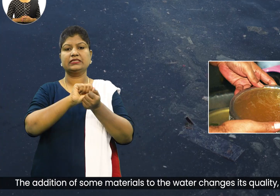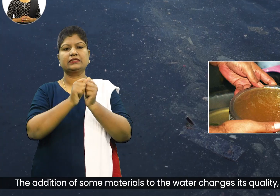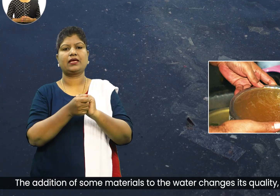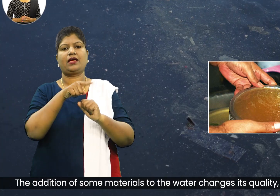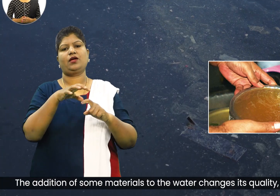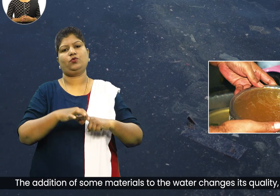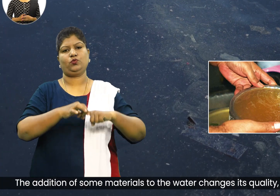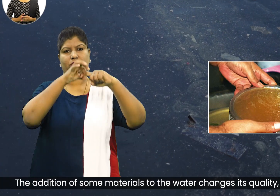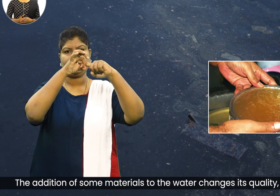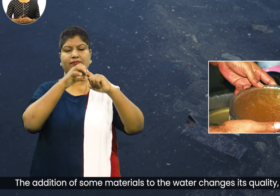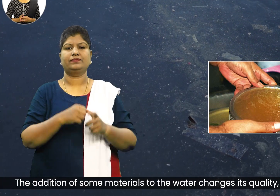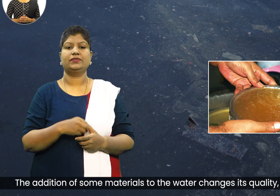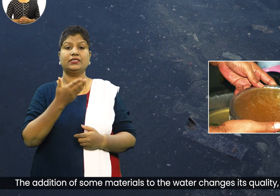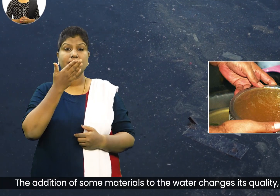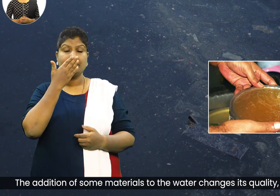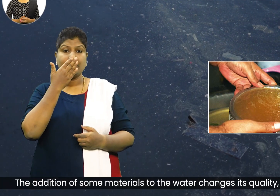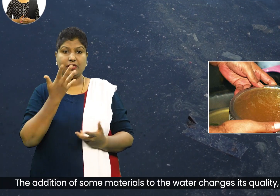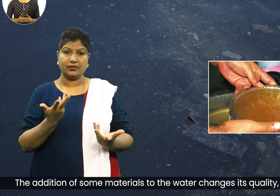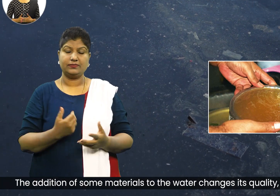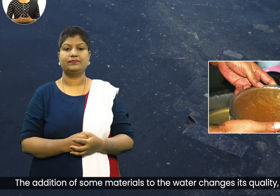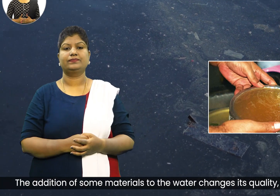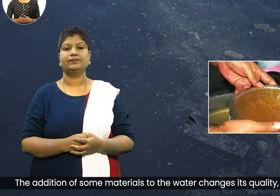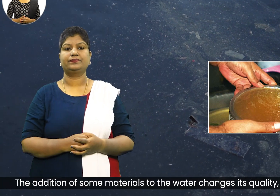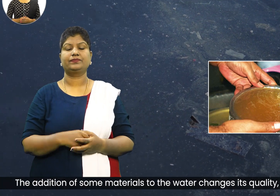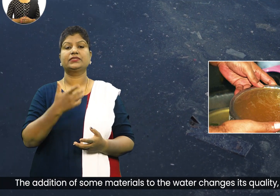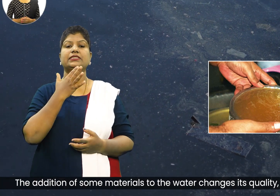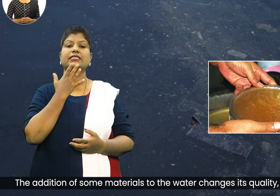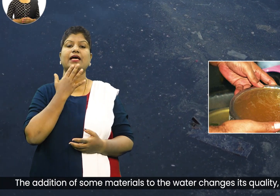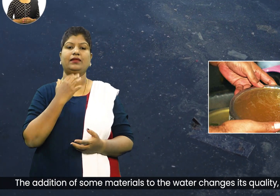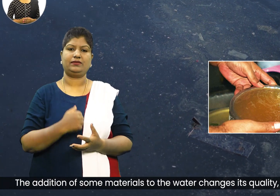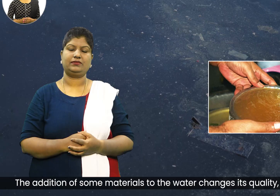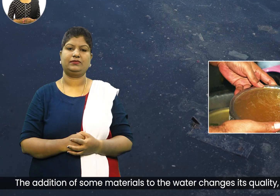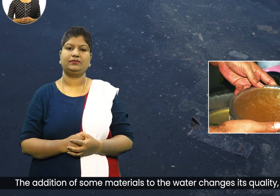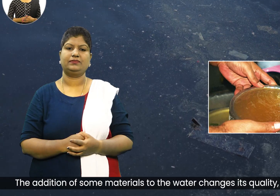quality, smell, and color.